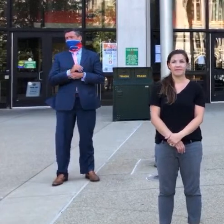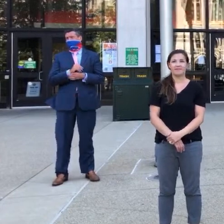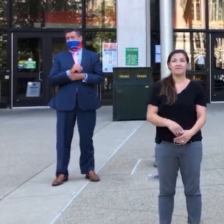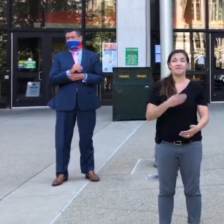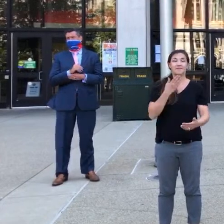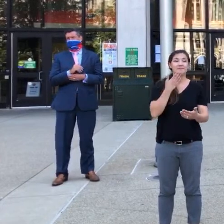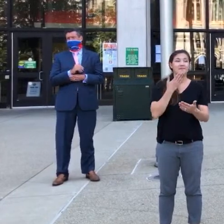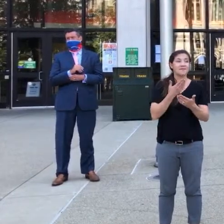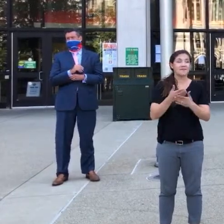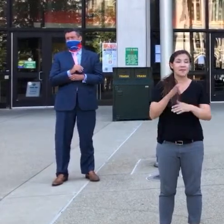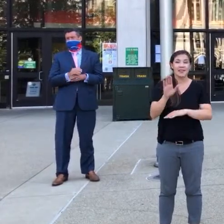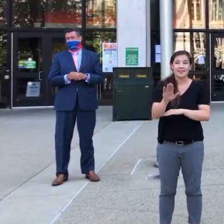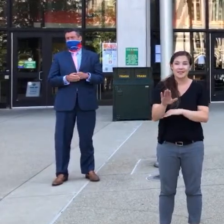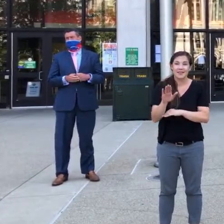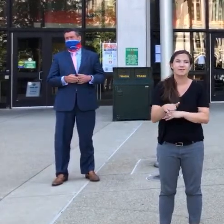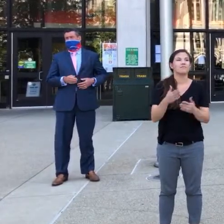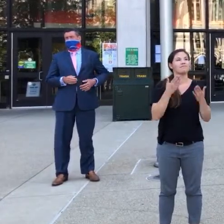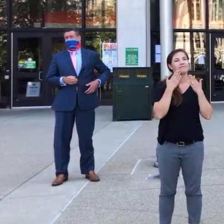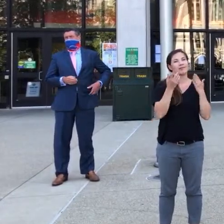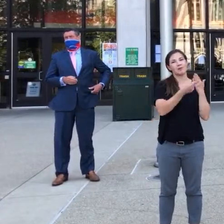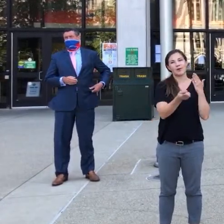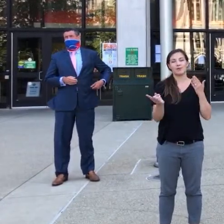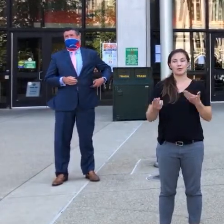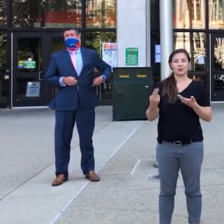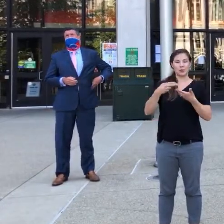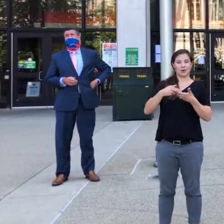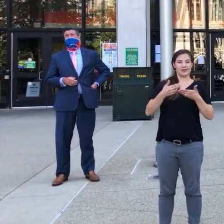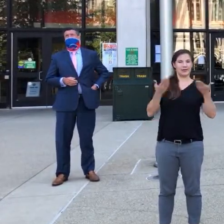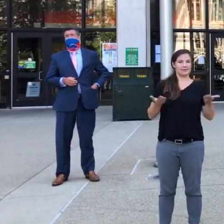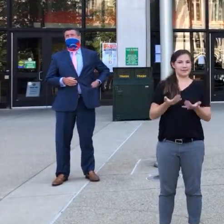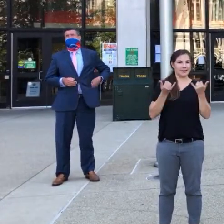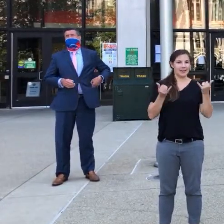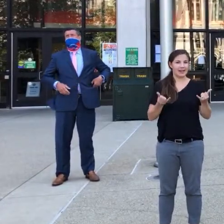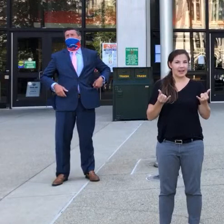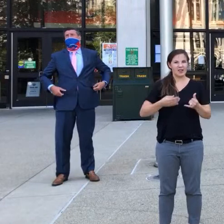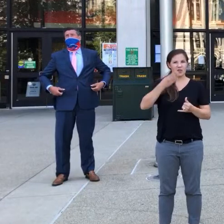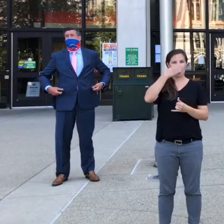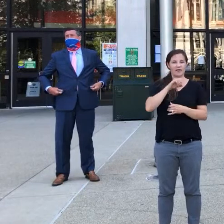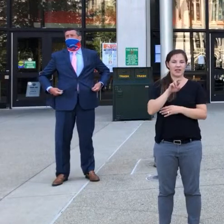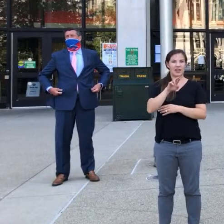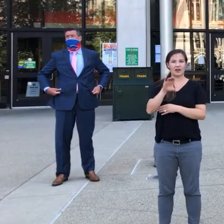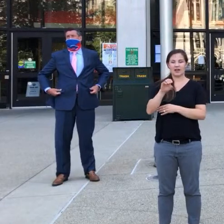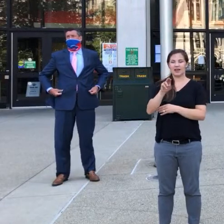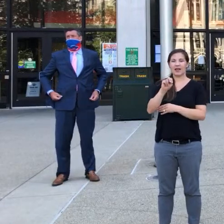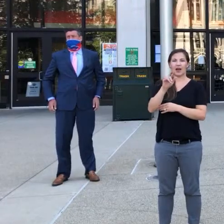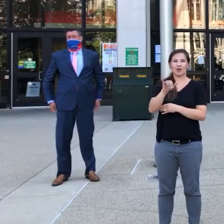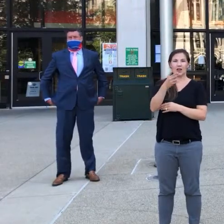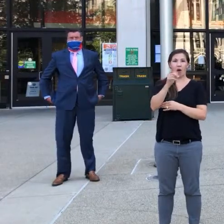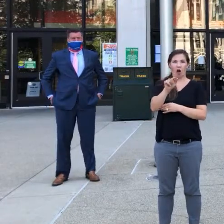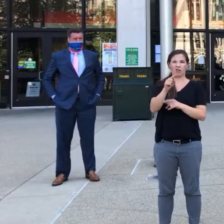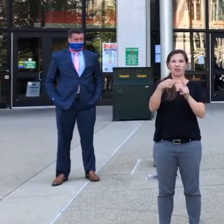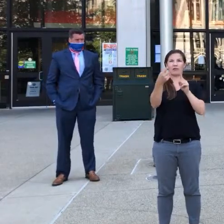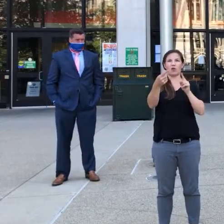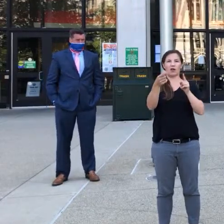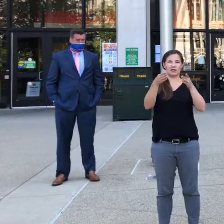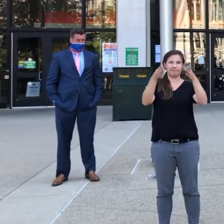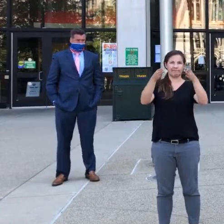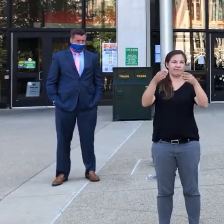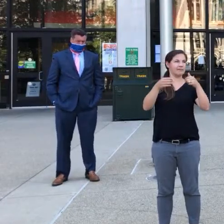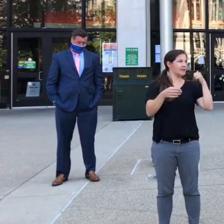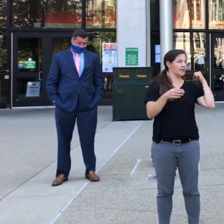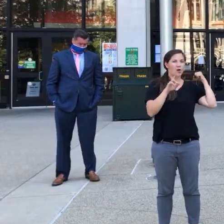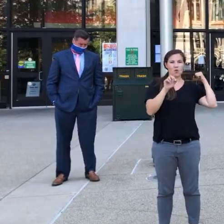Good afternoon, and thank you for joining us here today in front of Erie County Hall on that side and the Rath Building behind